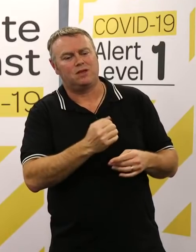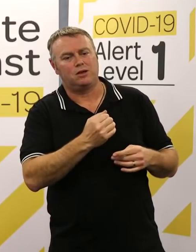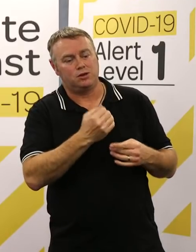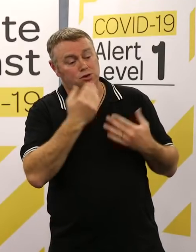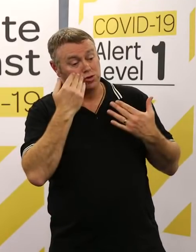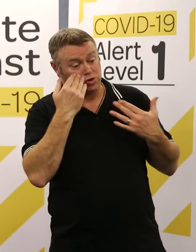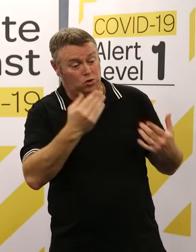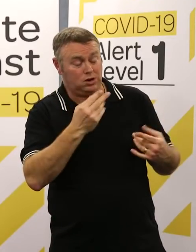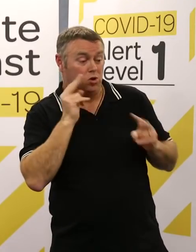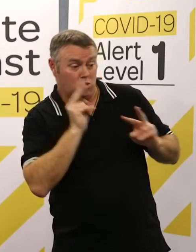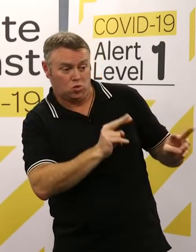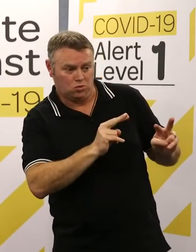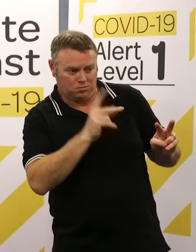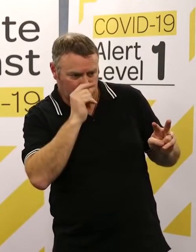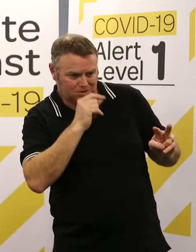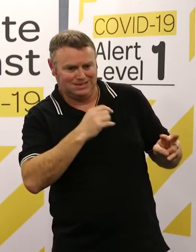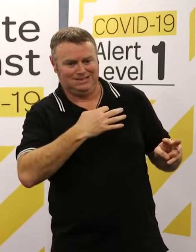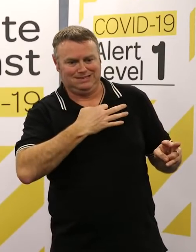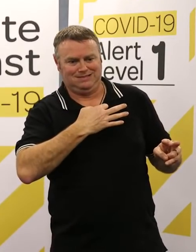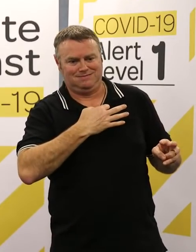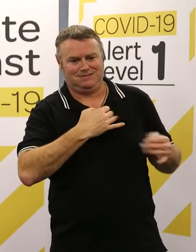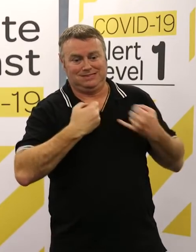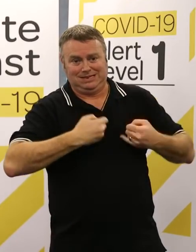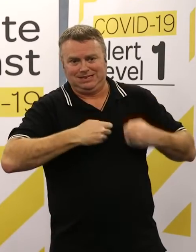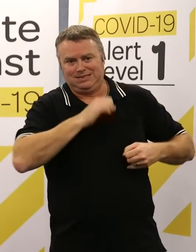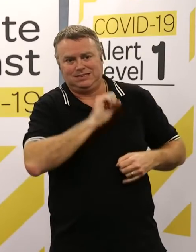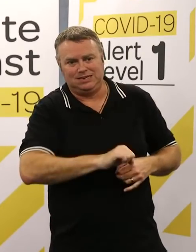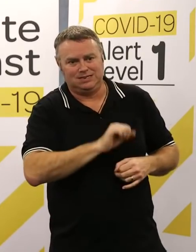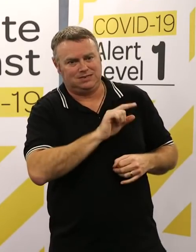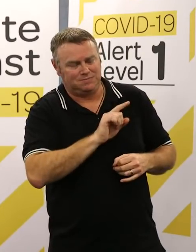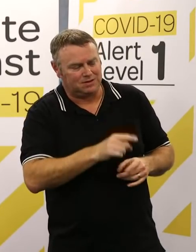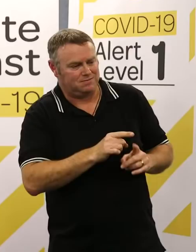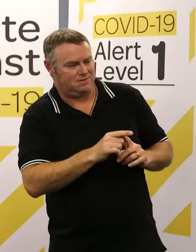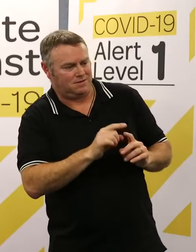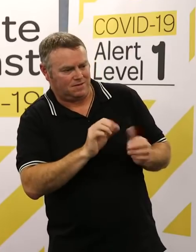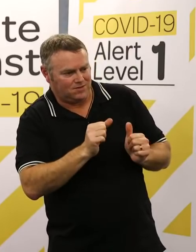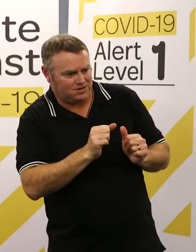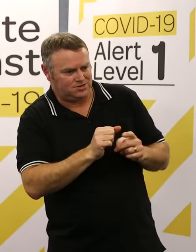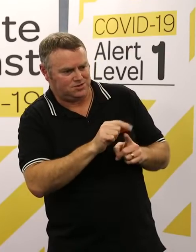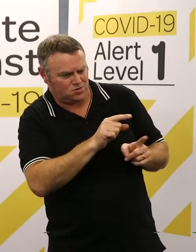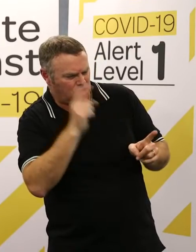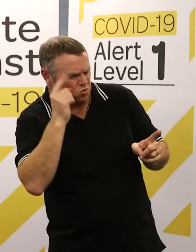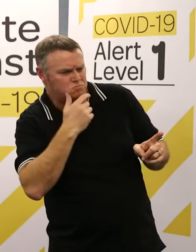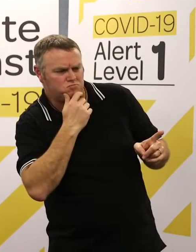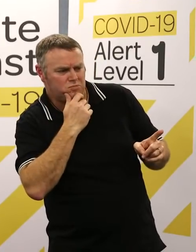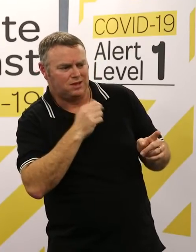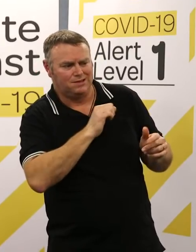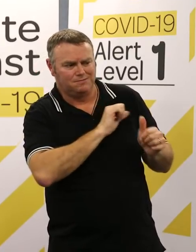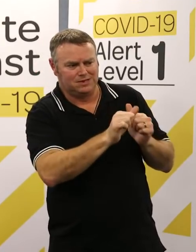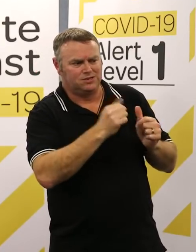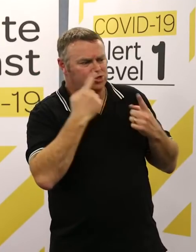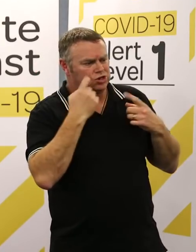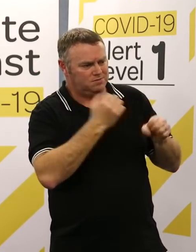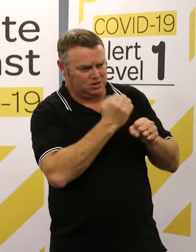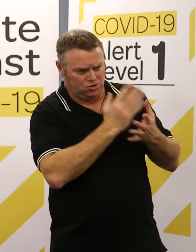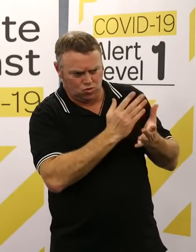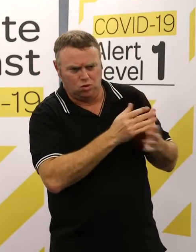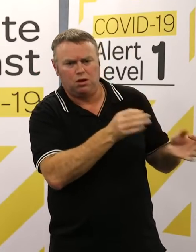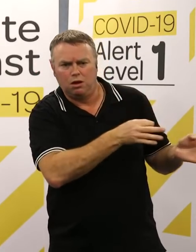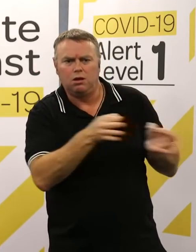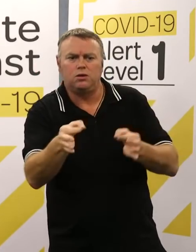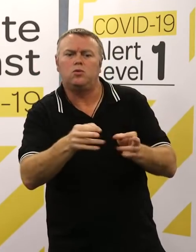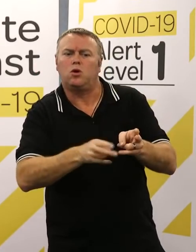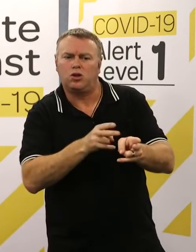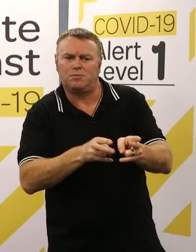to COVID-19, but that it was felt warranted that he was assessed at hospital. As part of that assessment, rightly, and